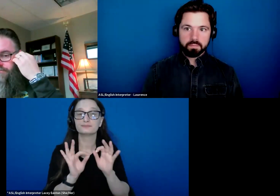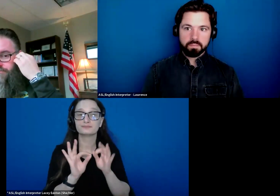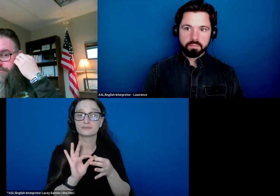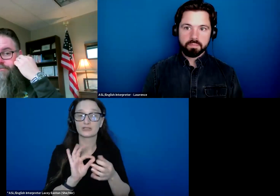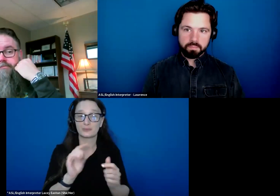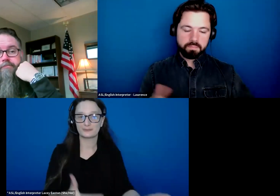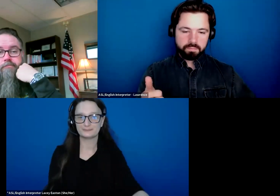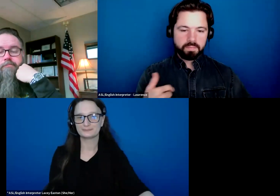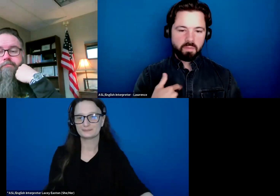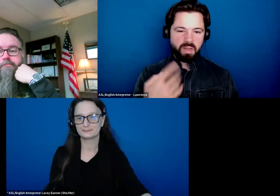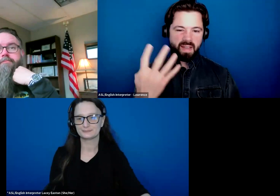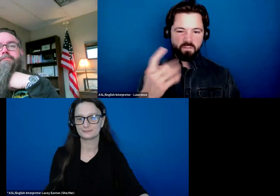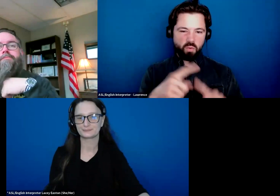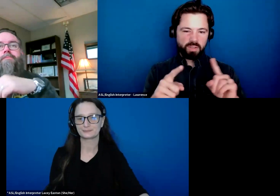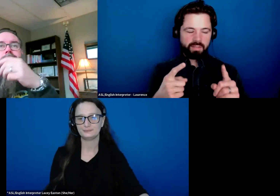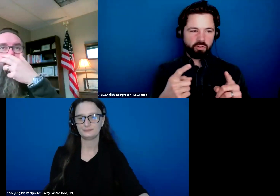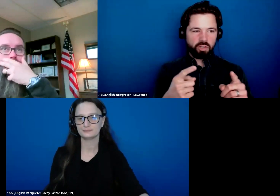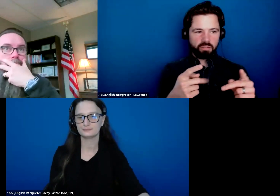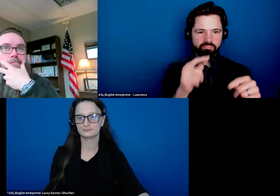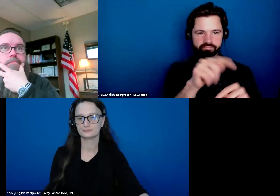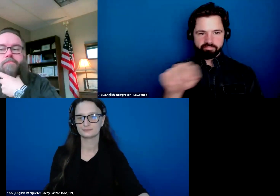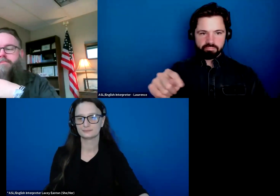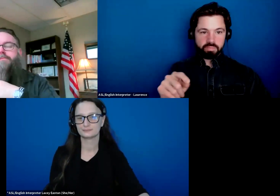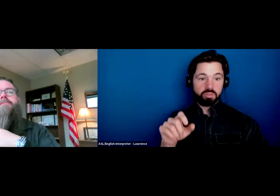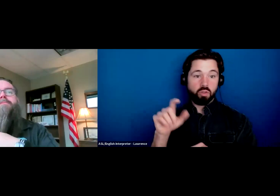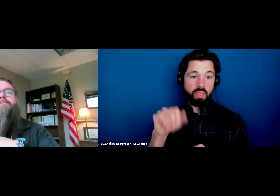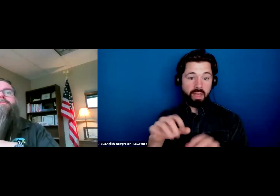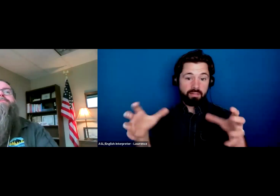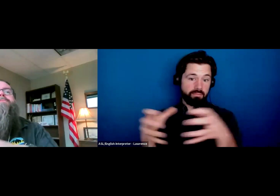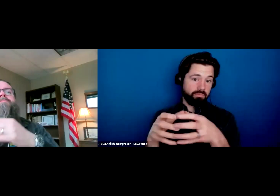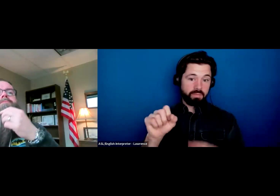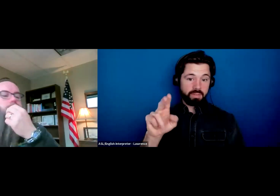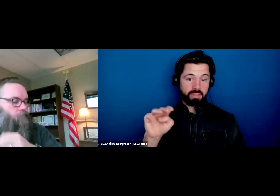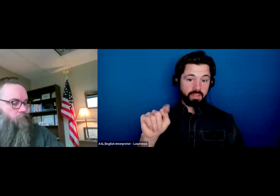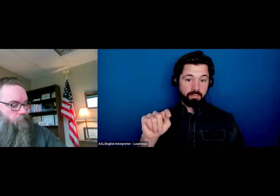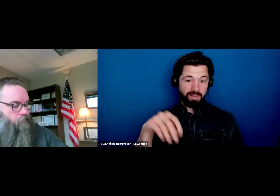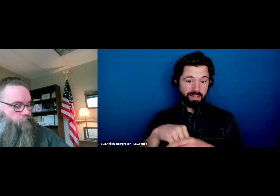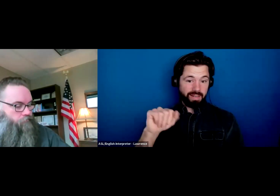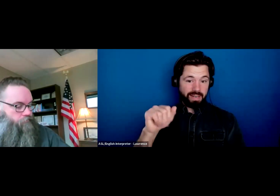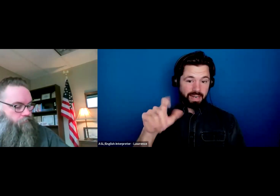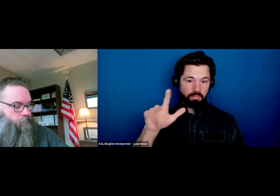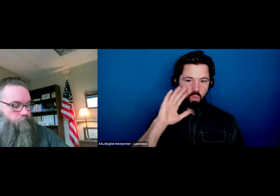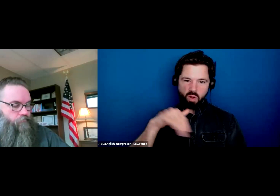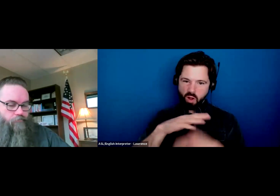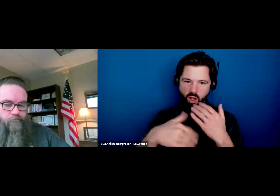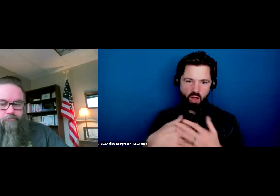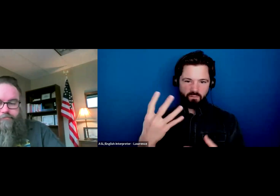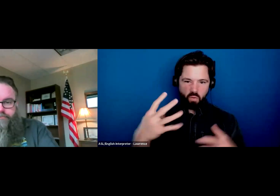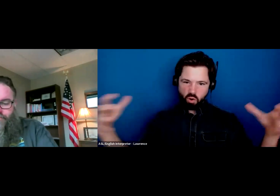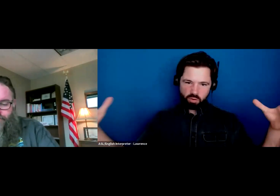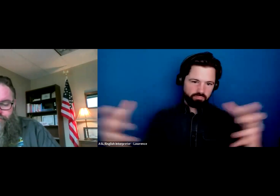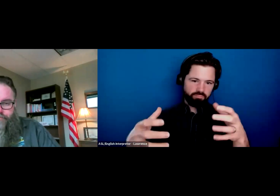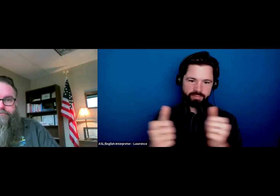different ones in our catchment area. So the summit in April is going to be getting all of them together to talk about how each